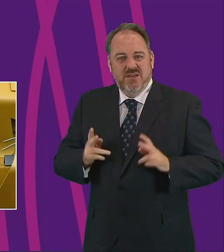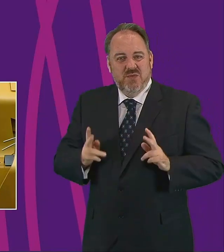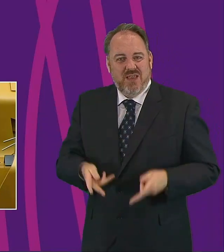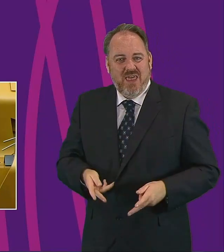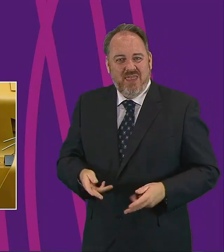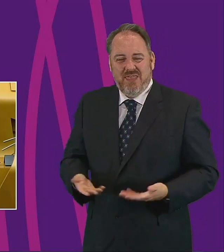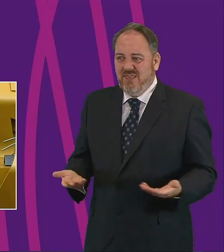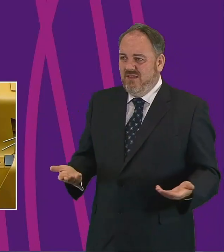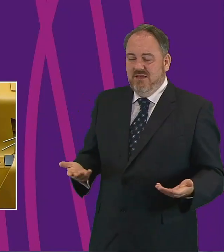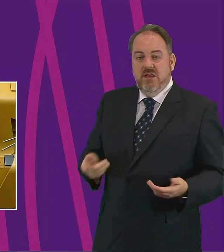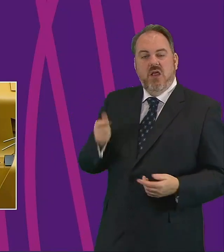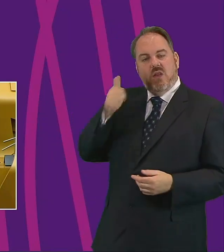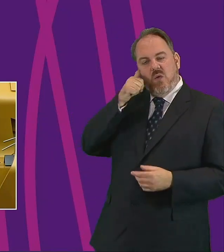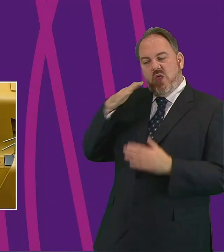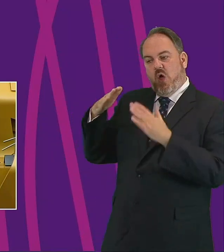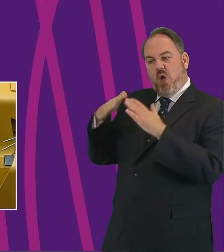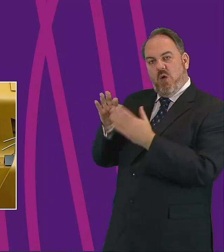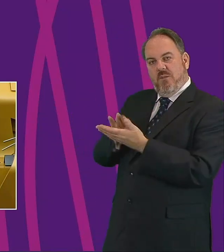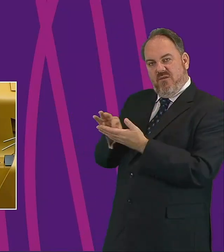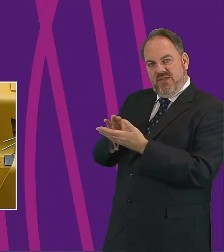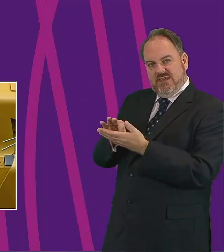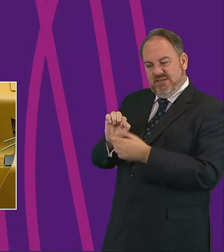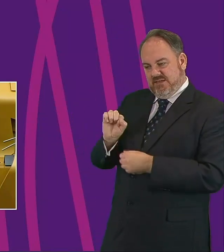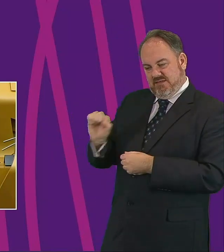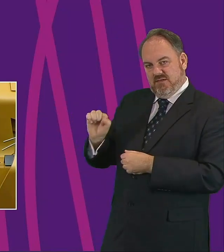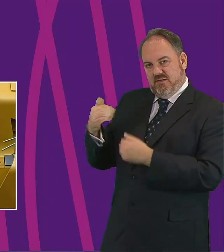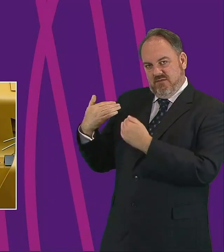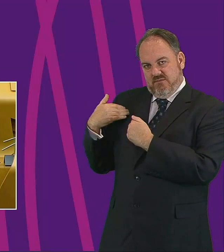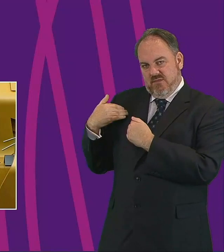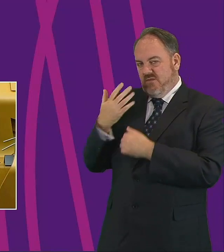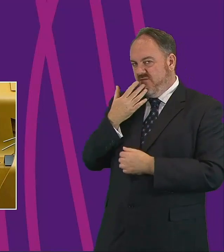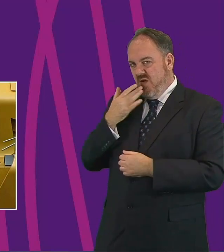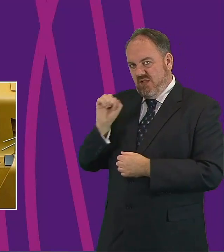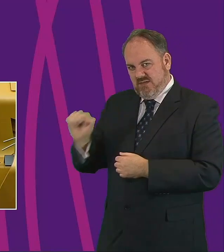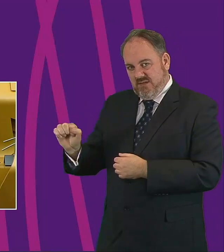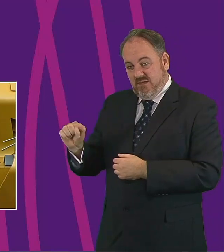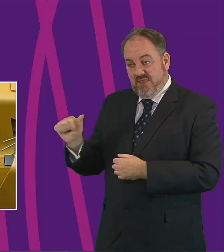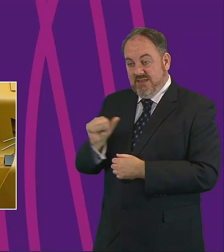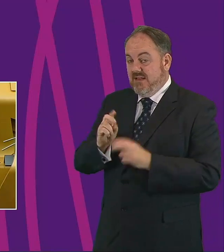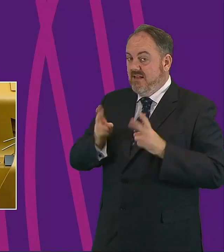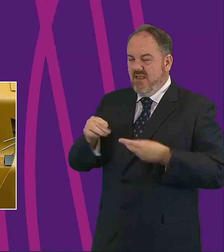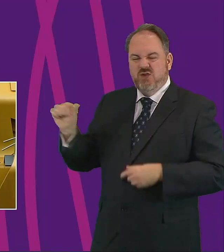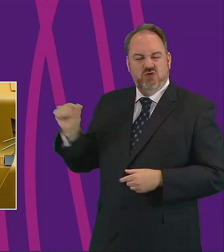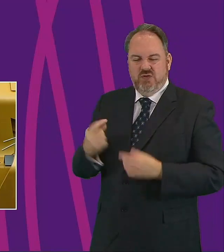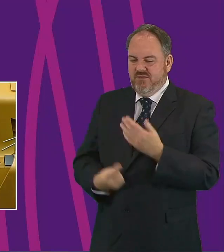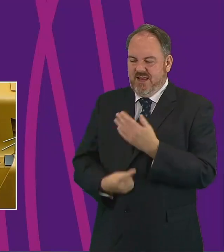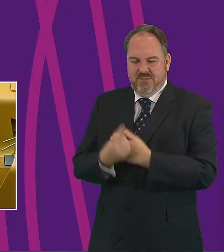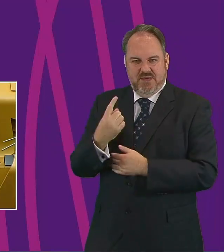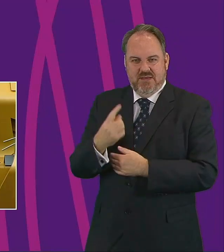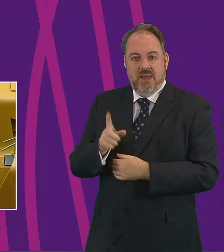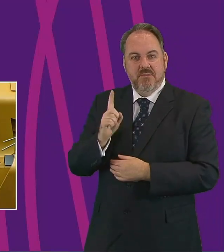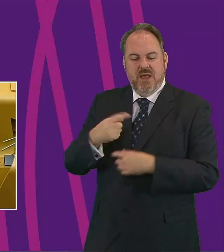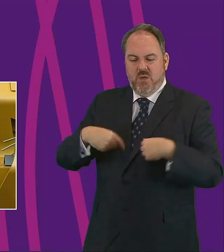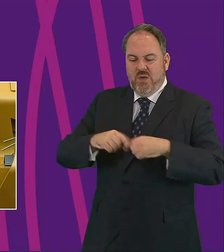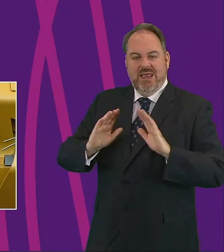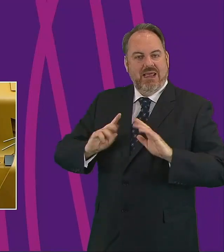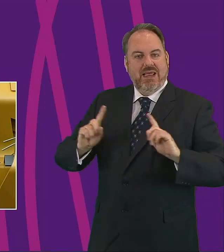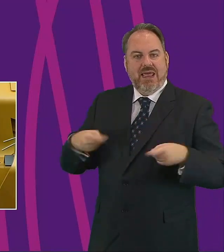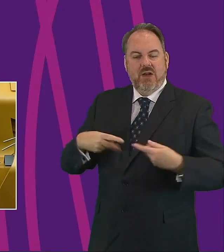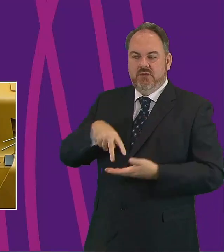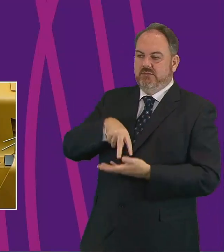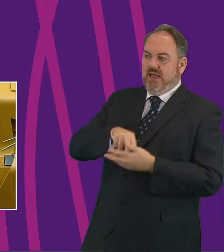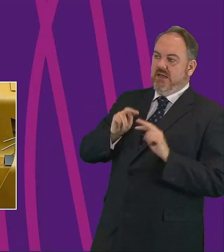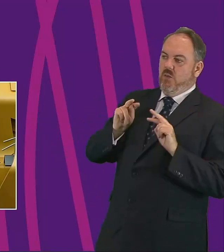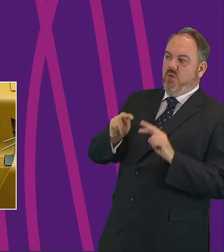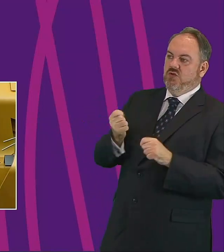in this case, and the Home Secretary must answer for this entirely preventable death. But we cannot simply stand by. This is on all